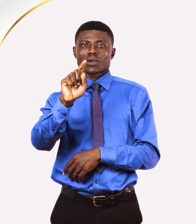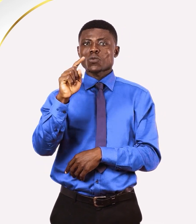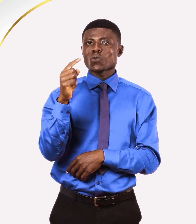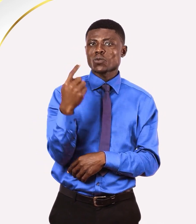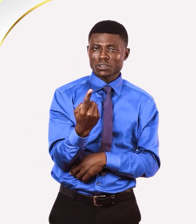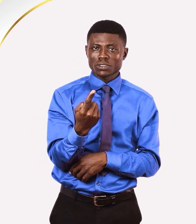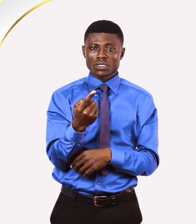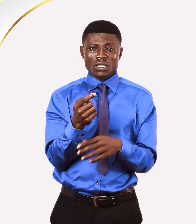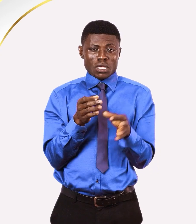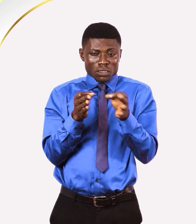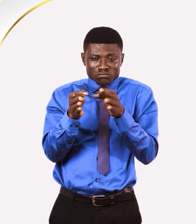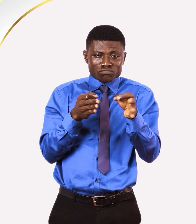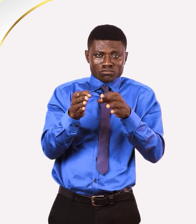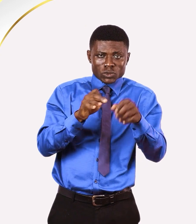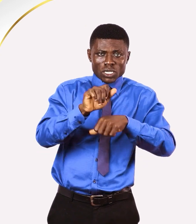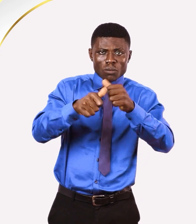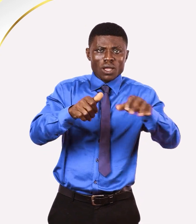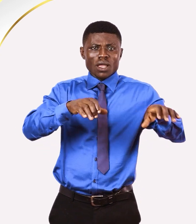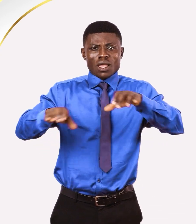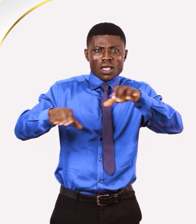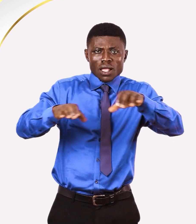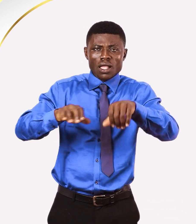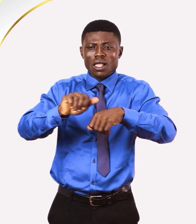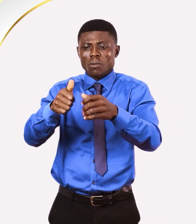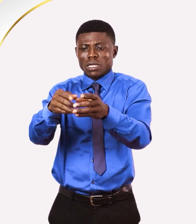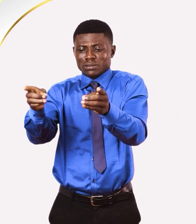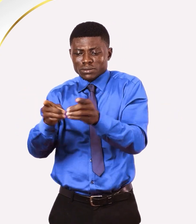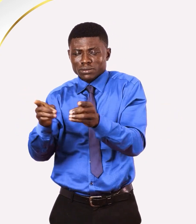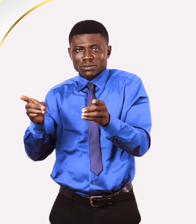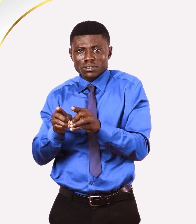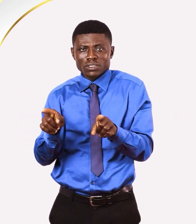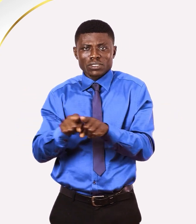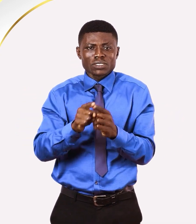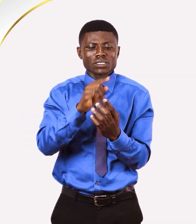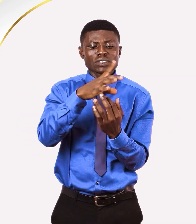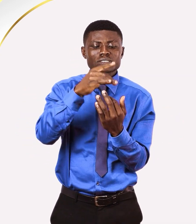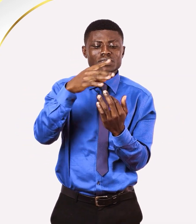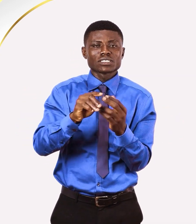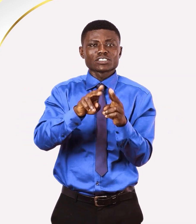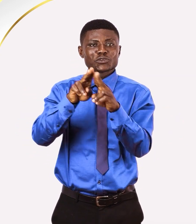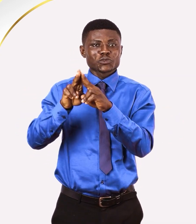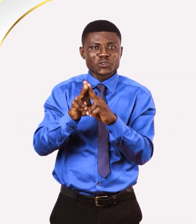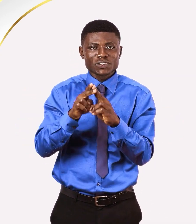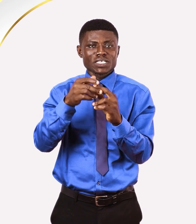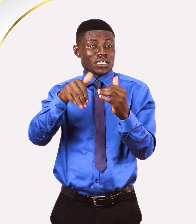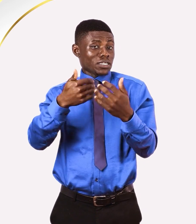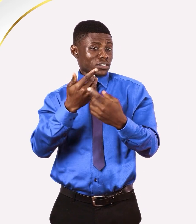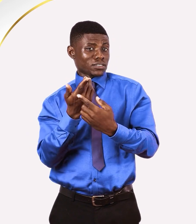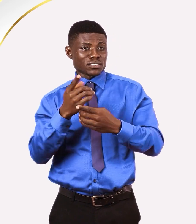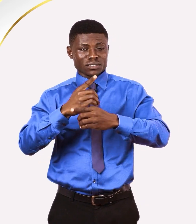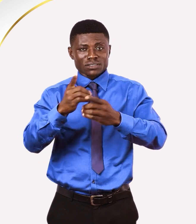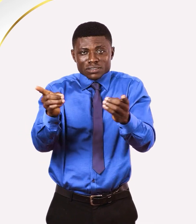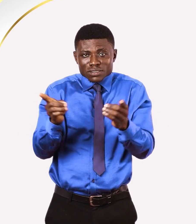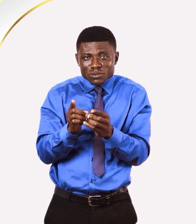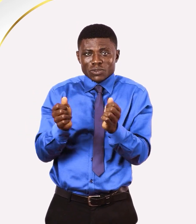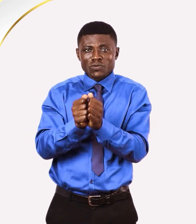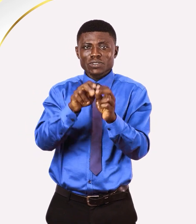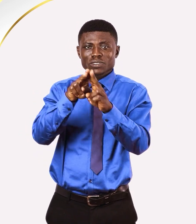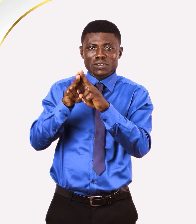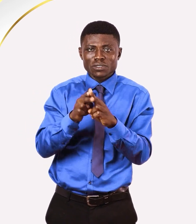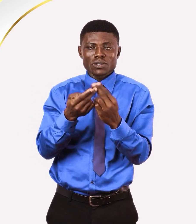2.1. Description of activities of departments and selected units. Department or